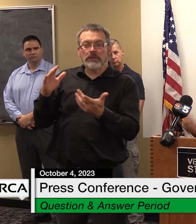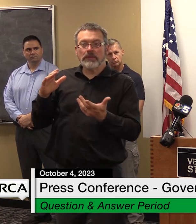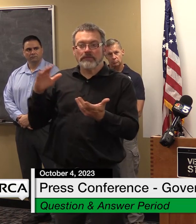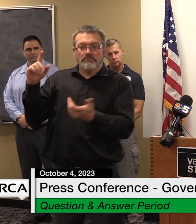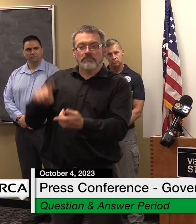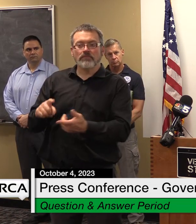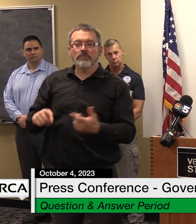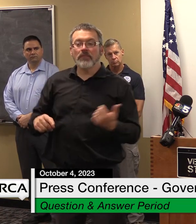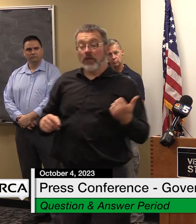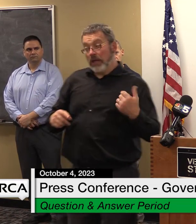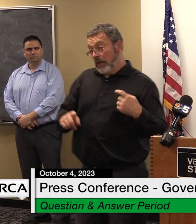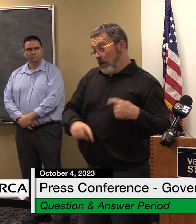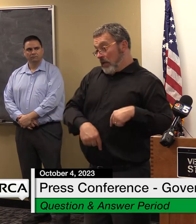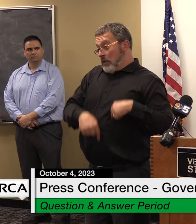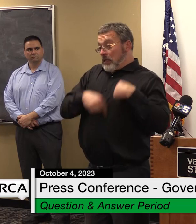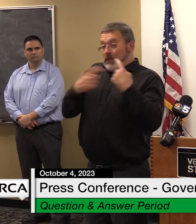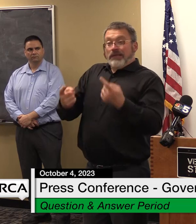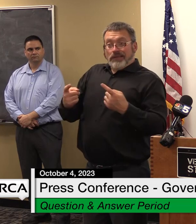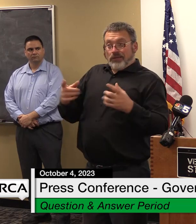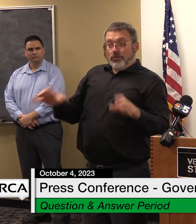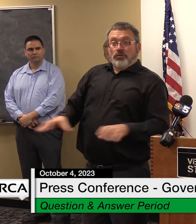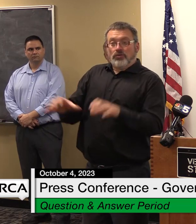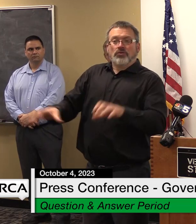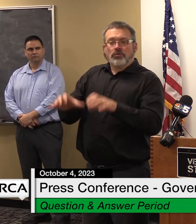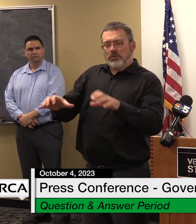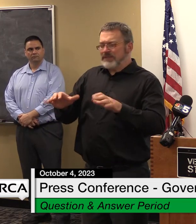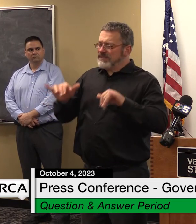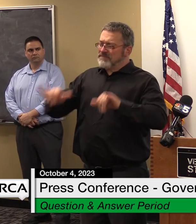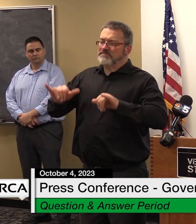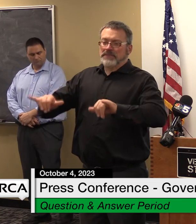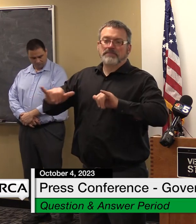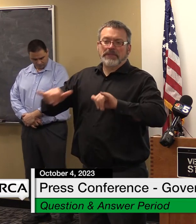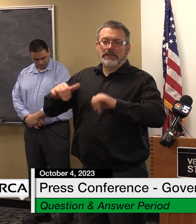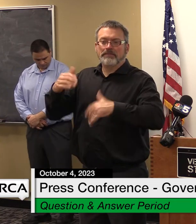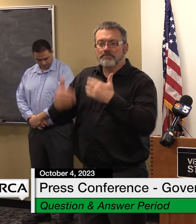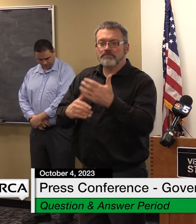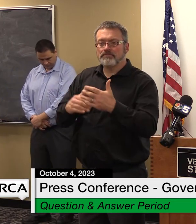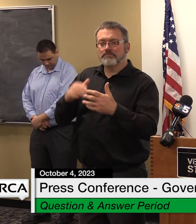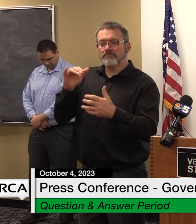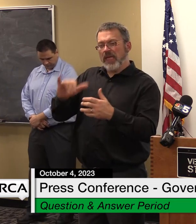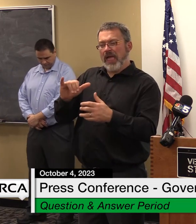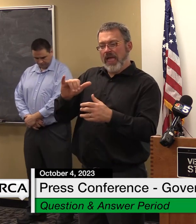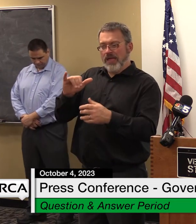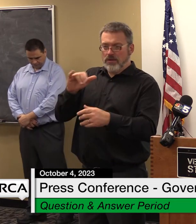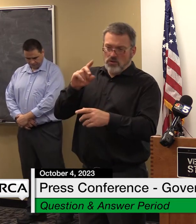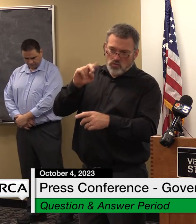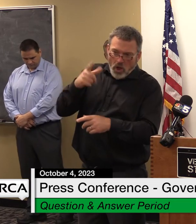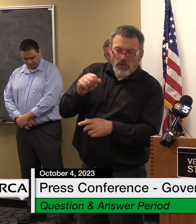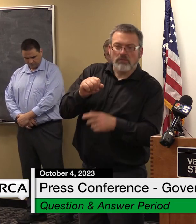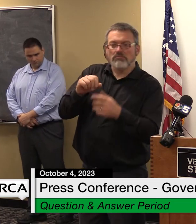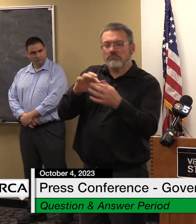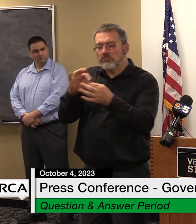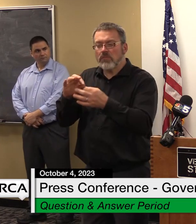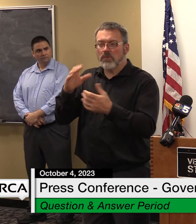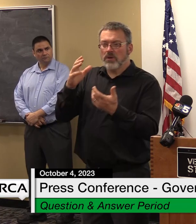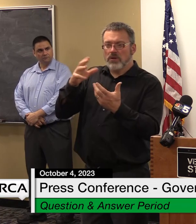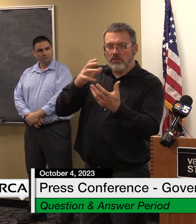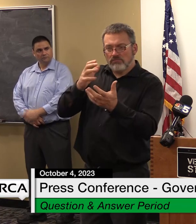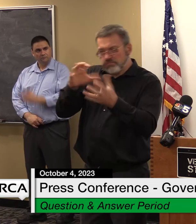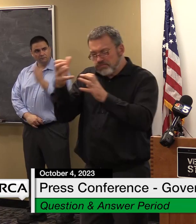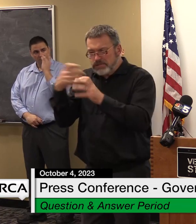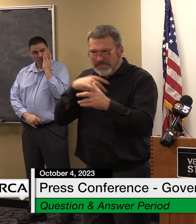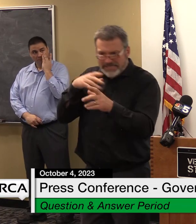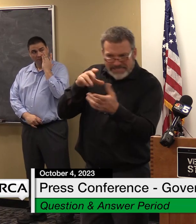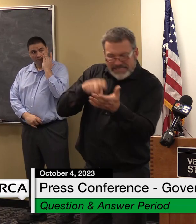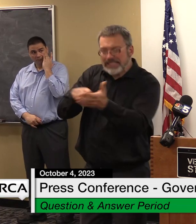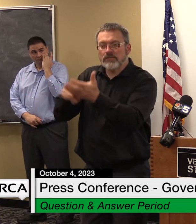just amplify that, whether it's the drug issue. I think the four legs of the stool,